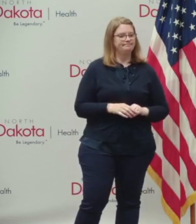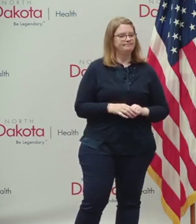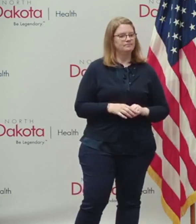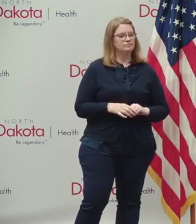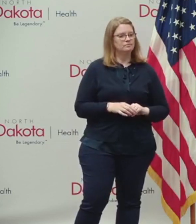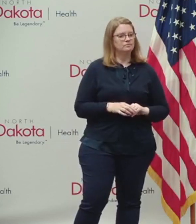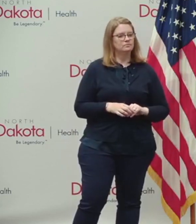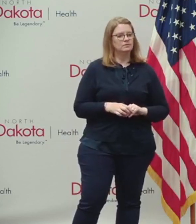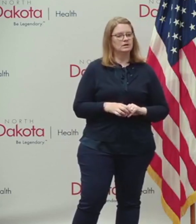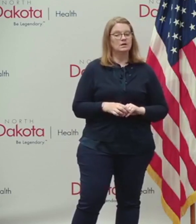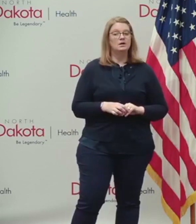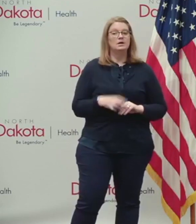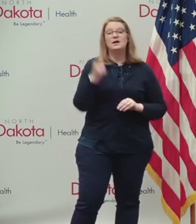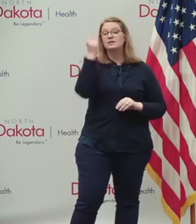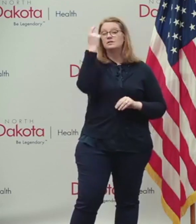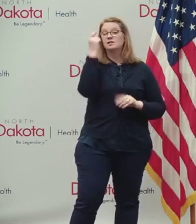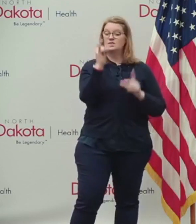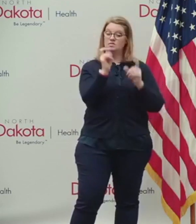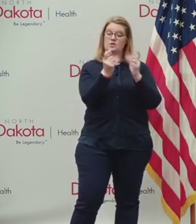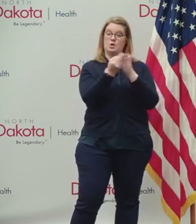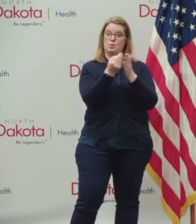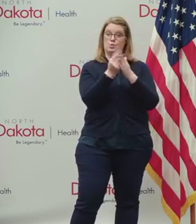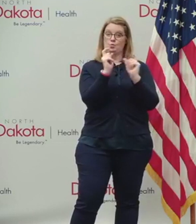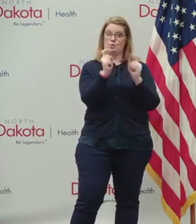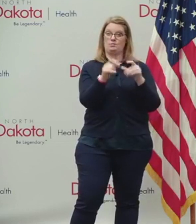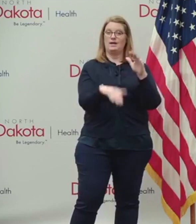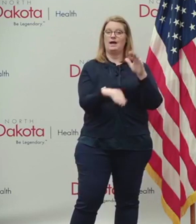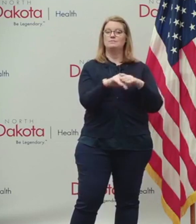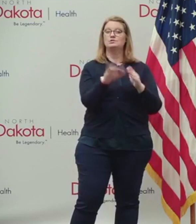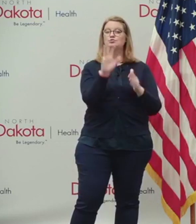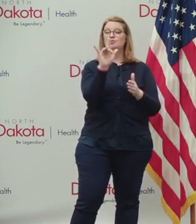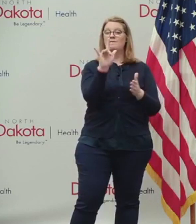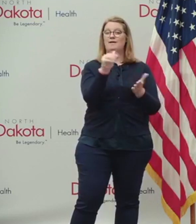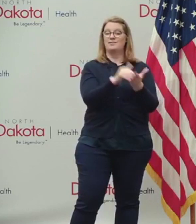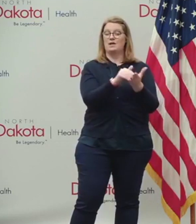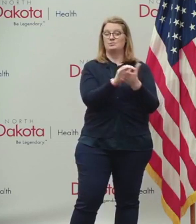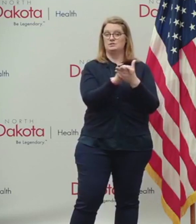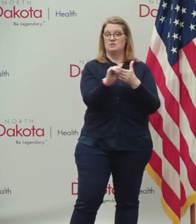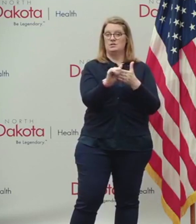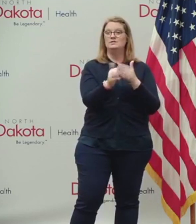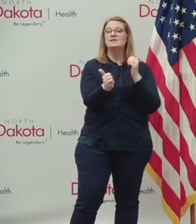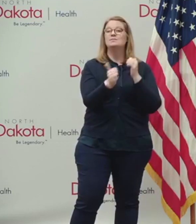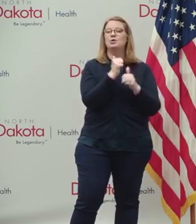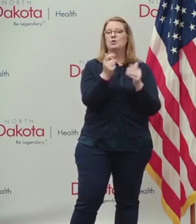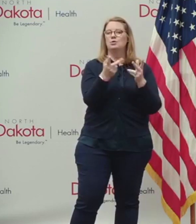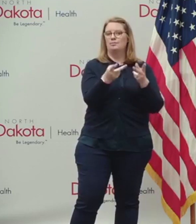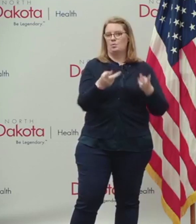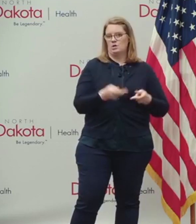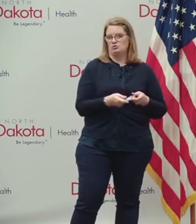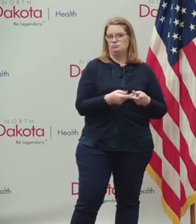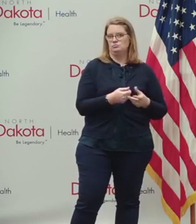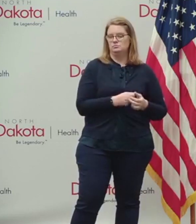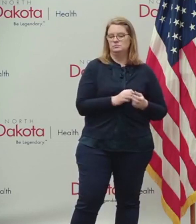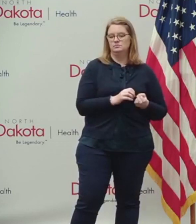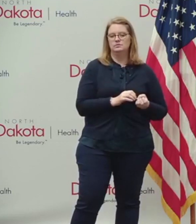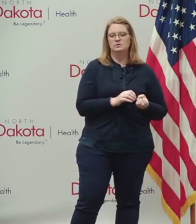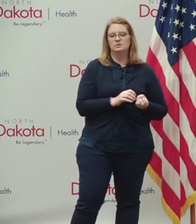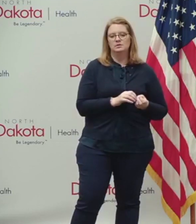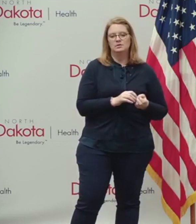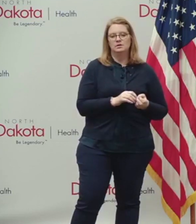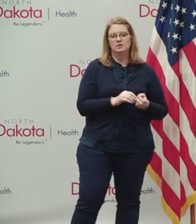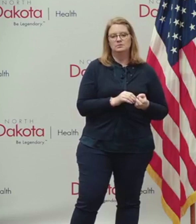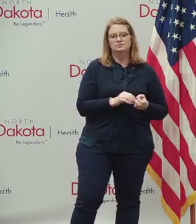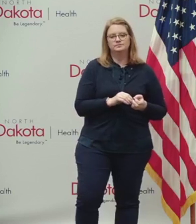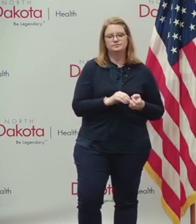And these grants will provide up to $25,000 per location. Other things that